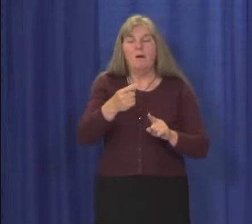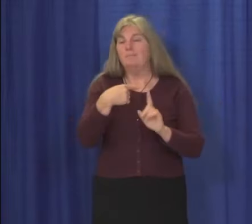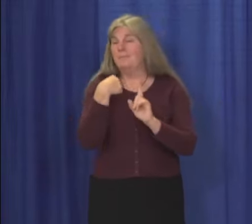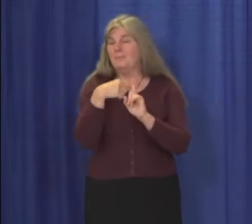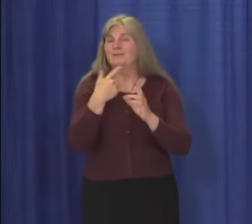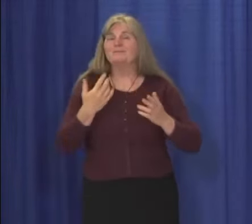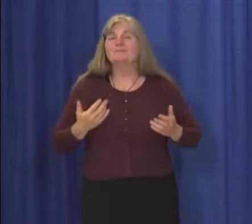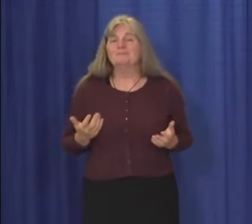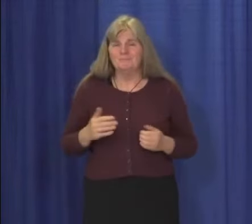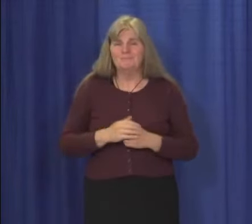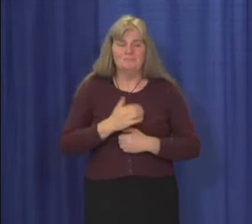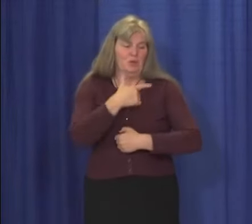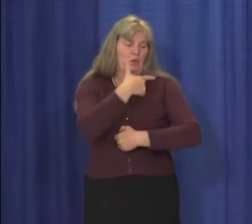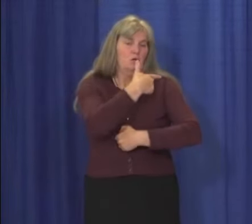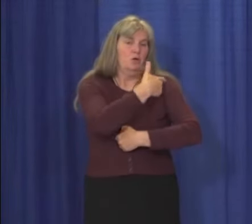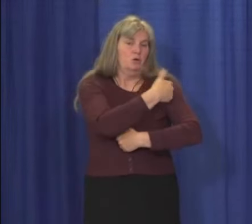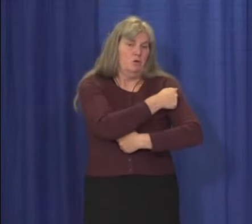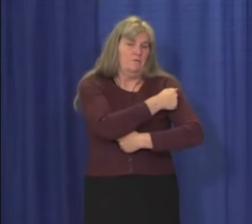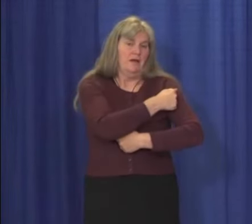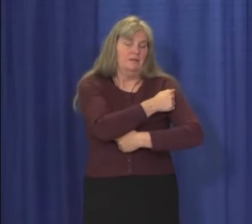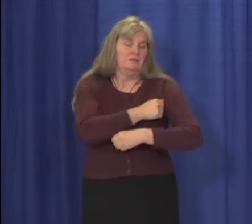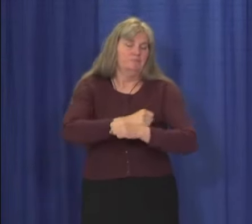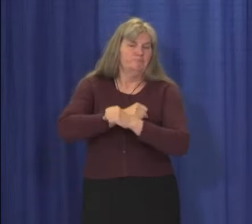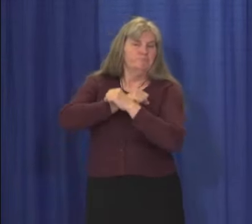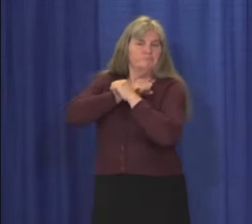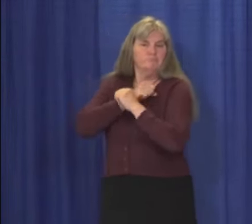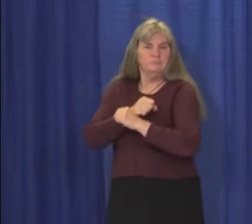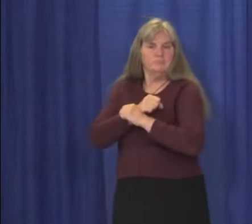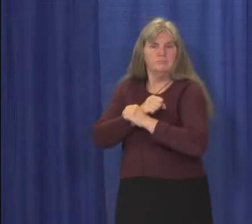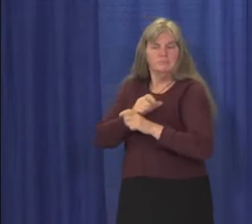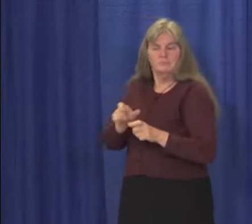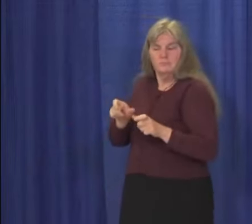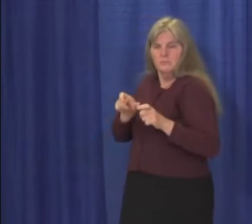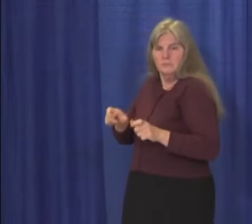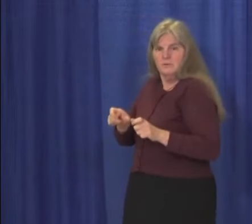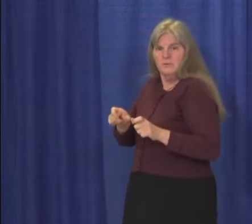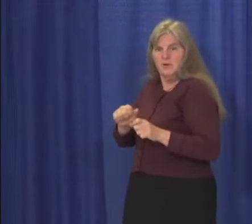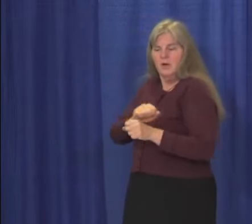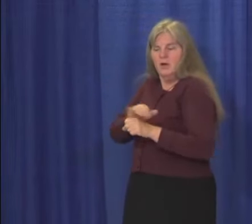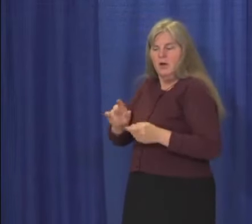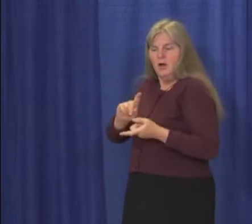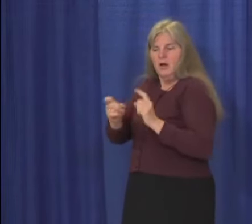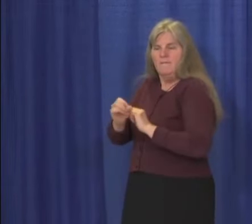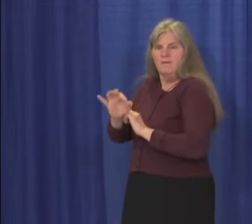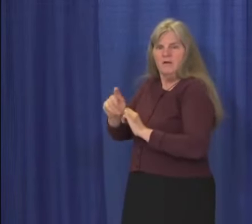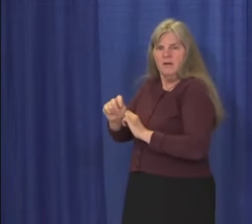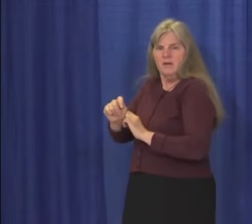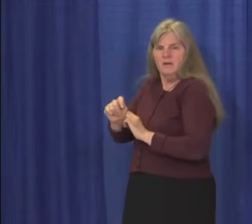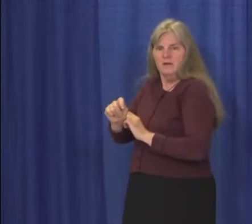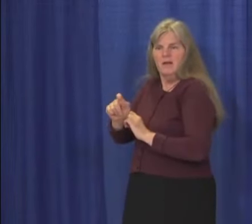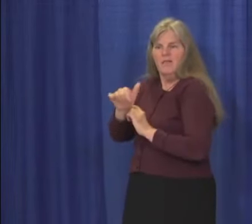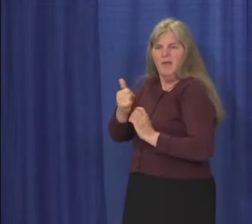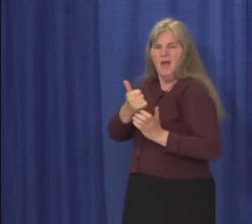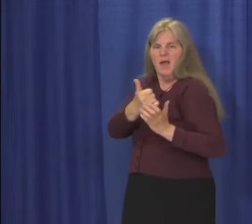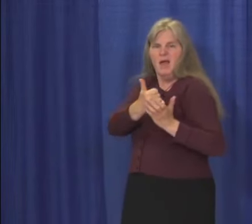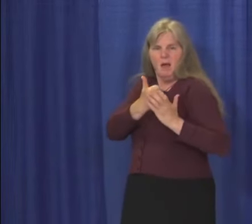are proving to be highly effective against the current variants, and this provides us with our best path